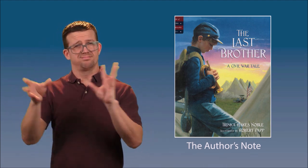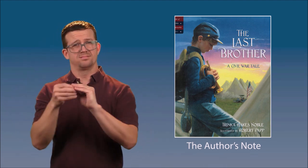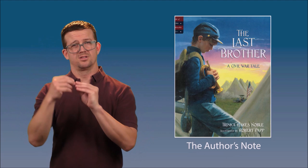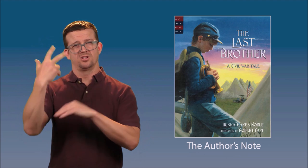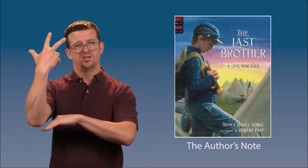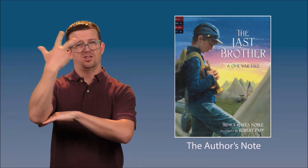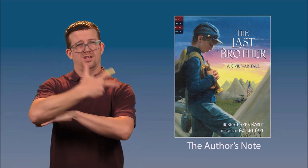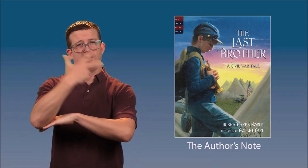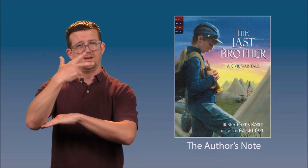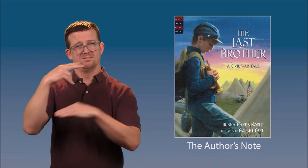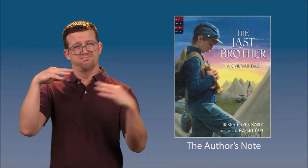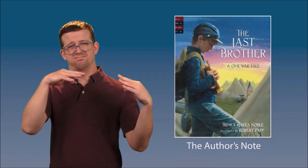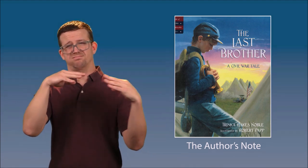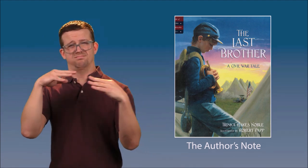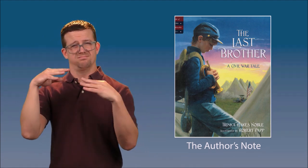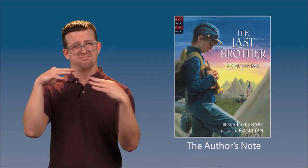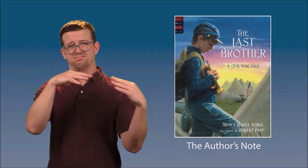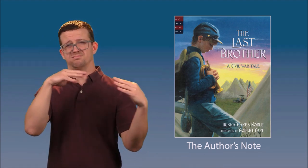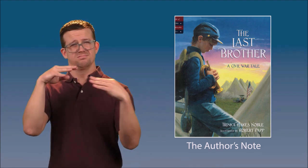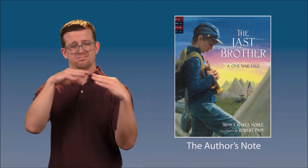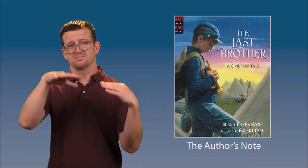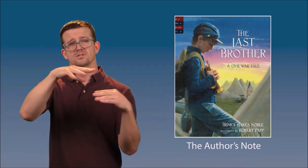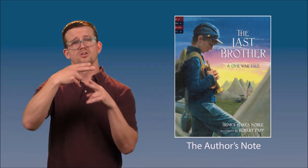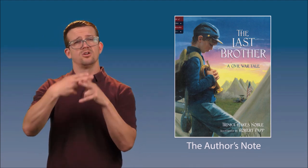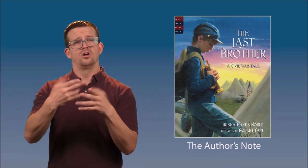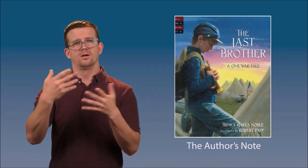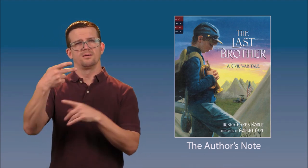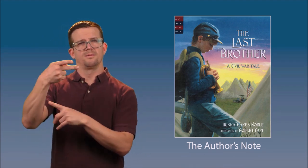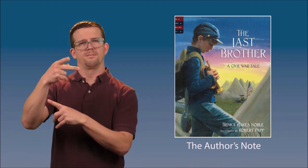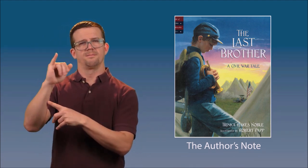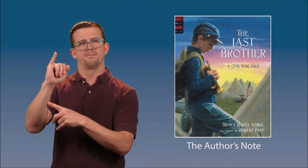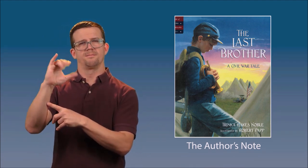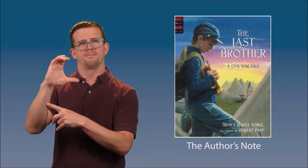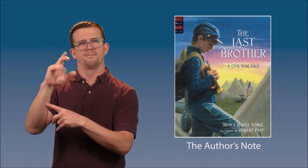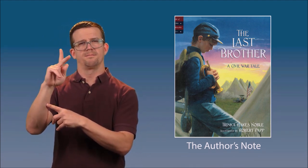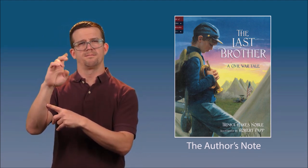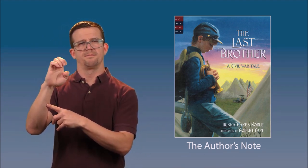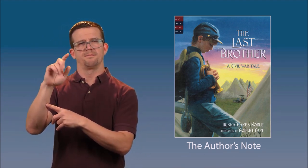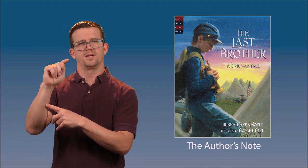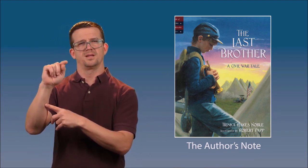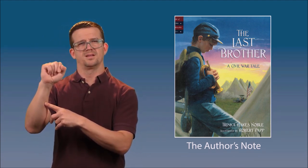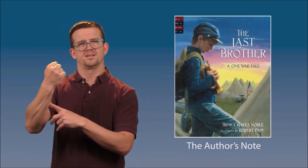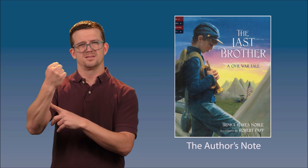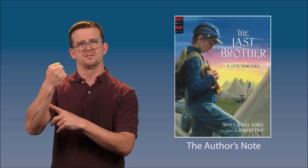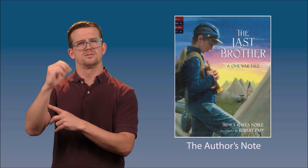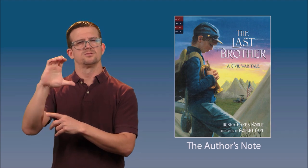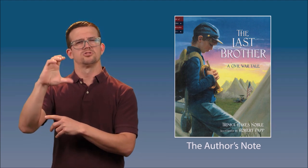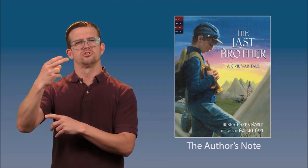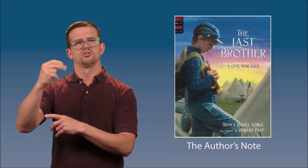The culmination of this 3-day battle at Pickett's Charge seemed beyond reason.